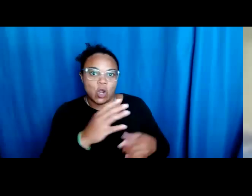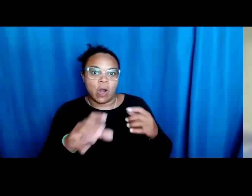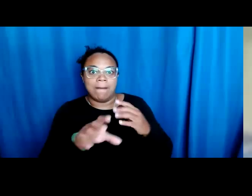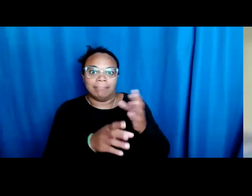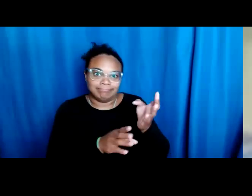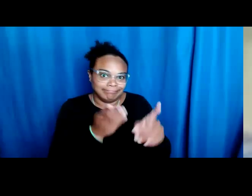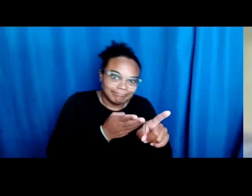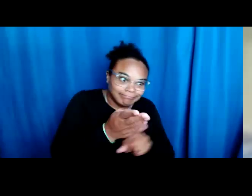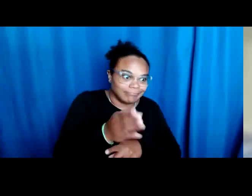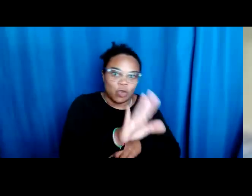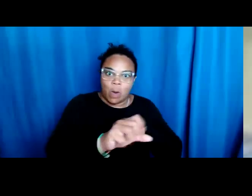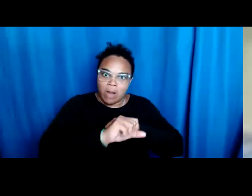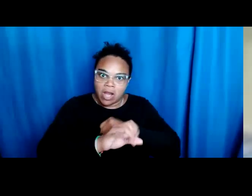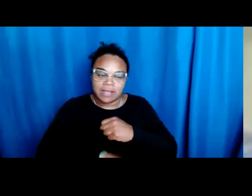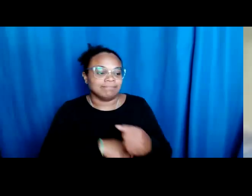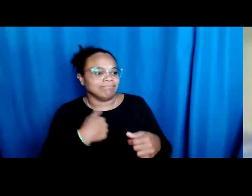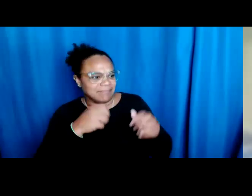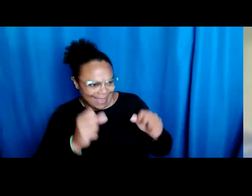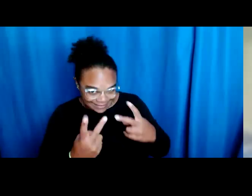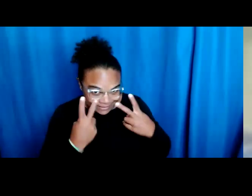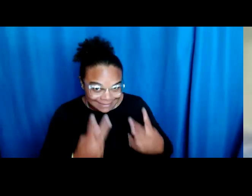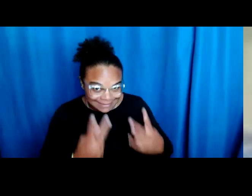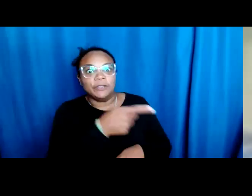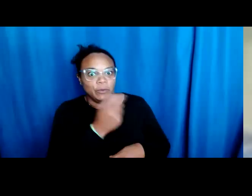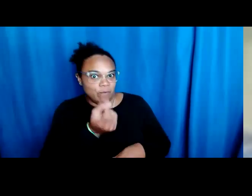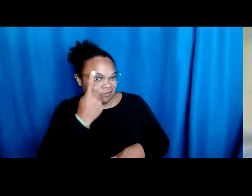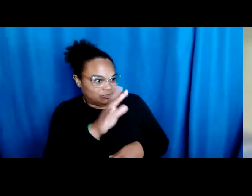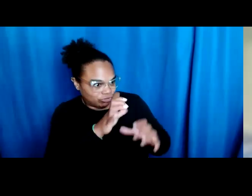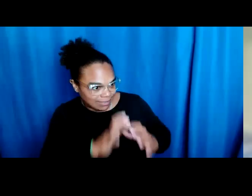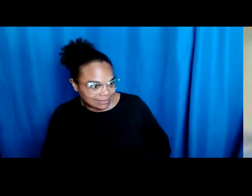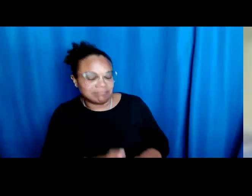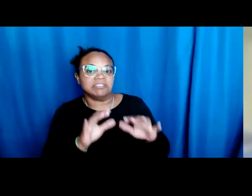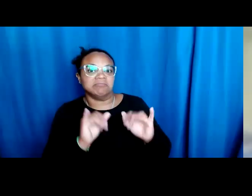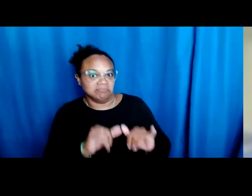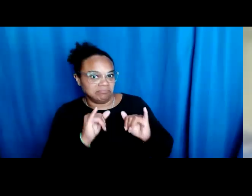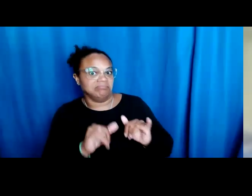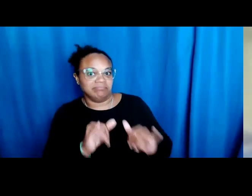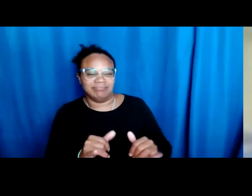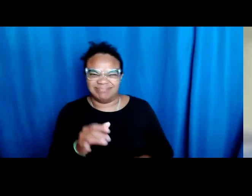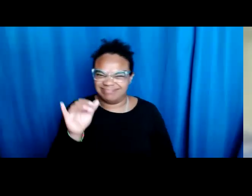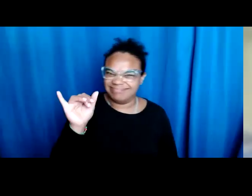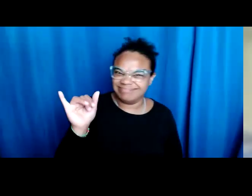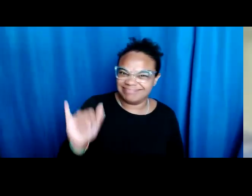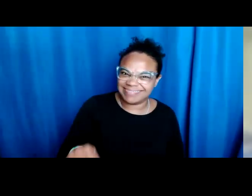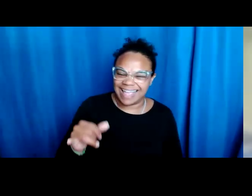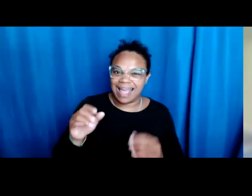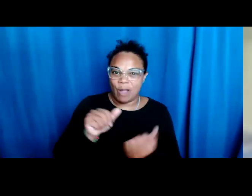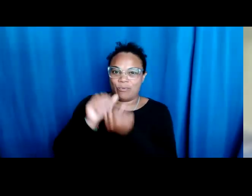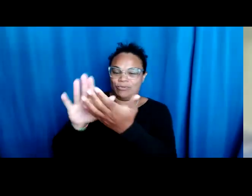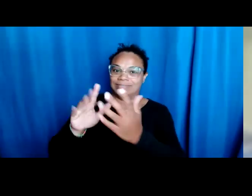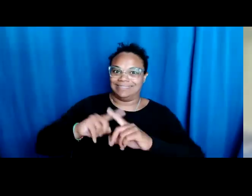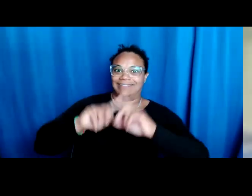is. They it's a different conversation when you're going to the bank and you're